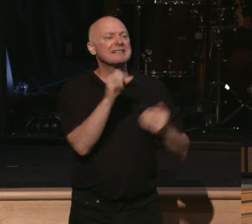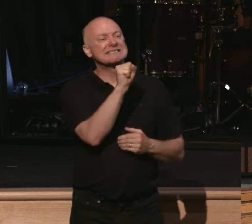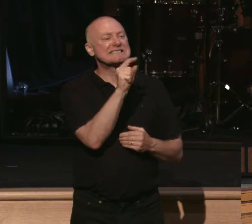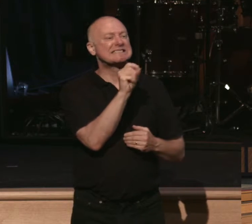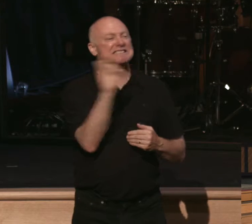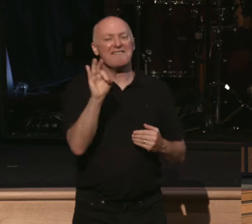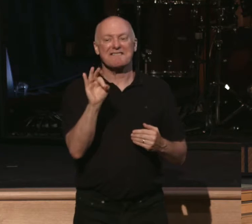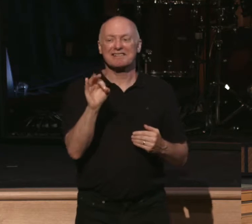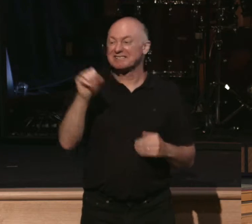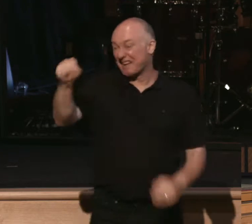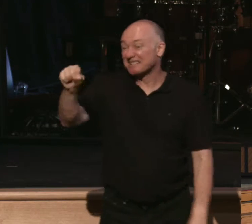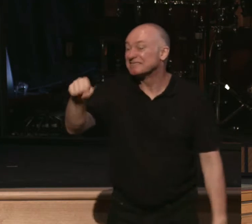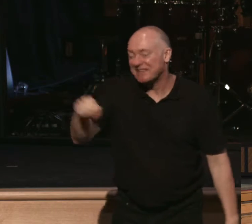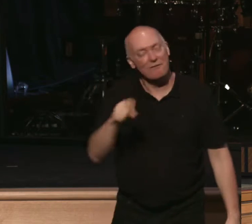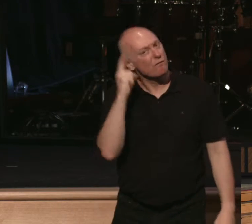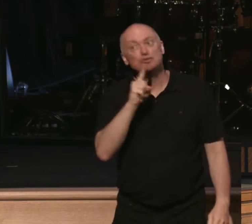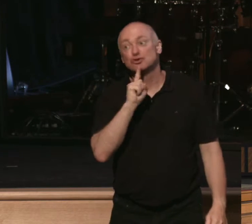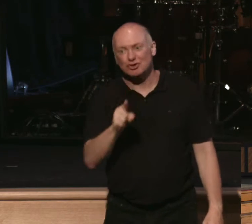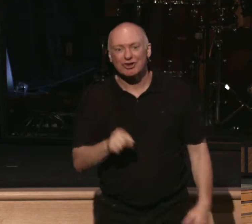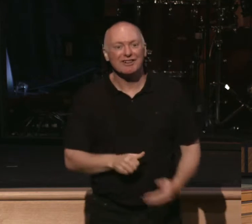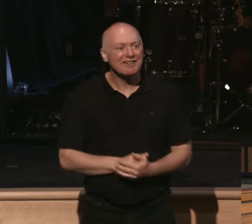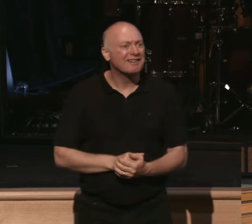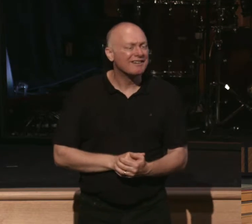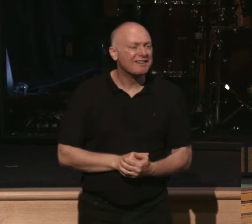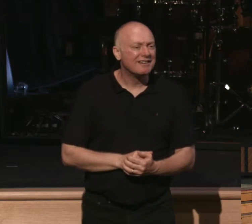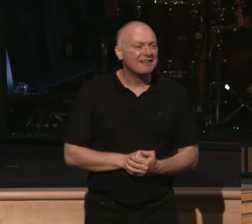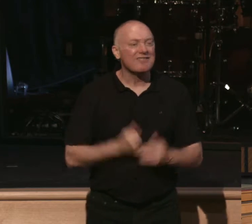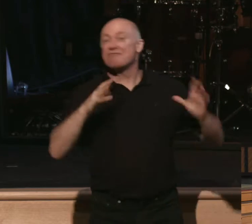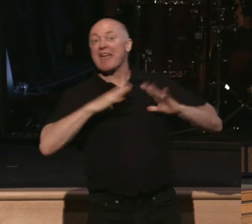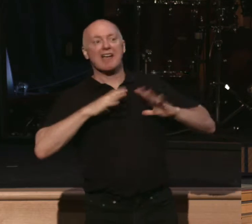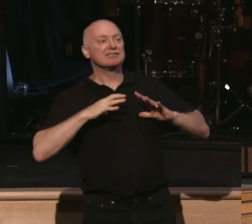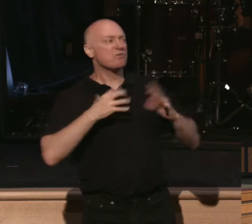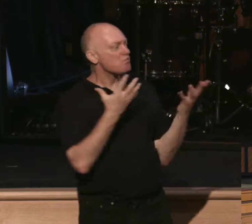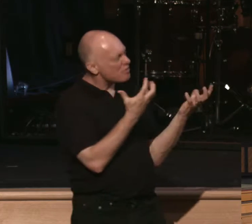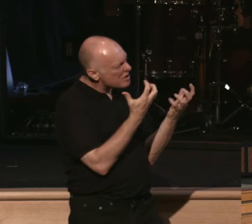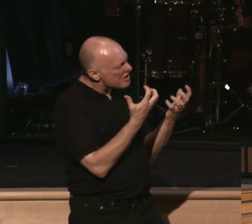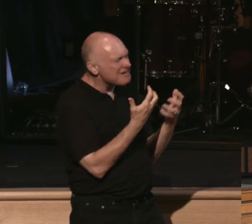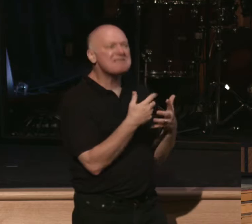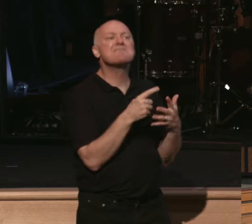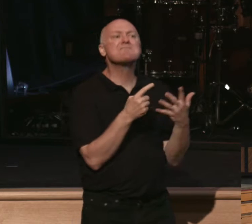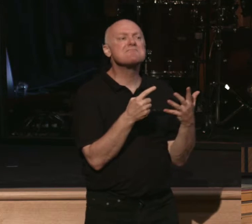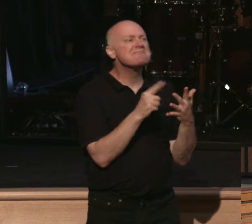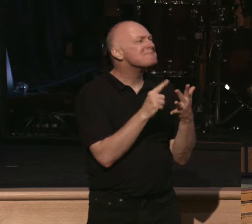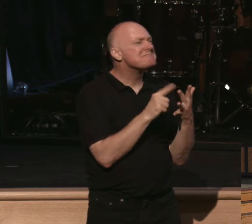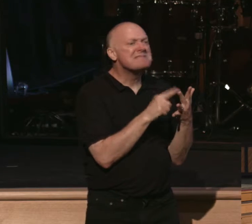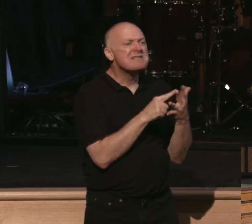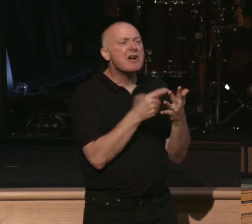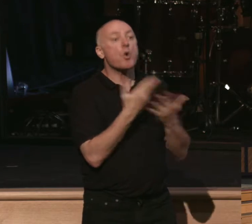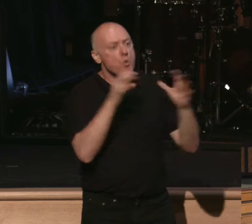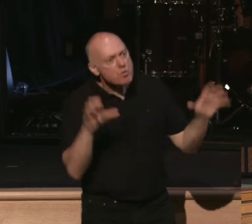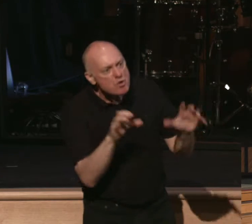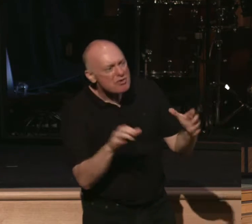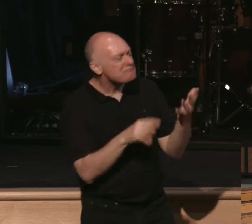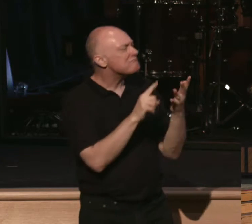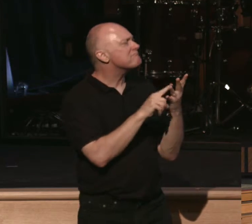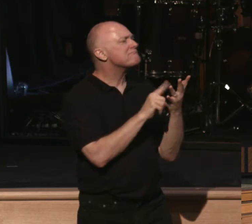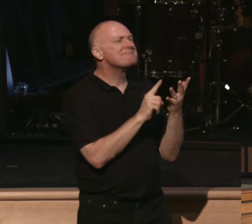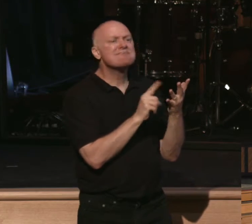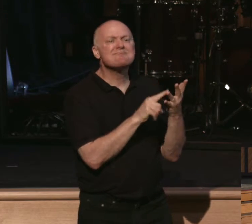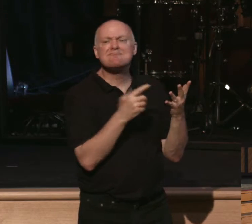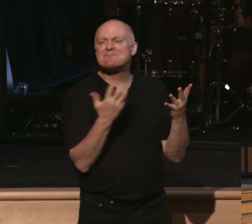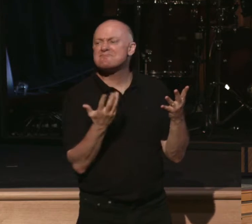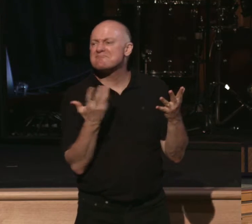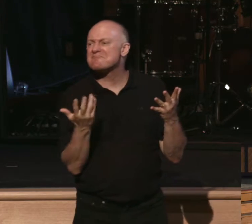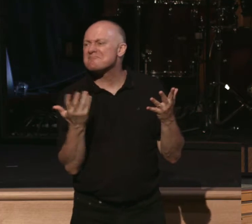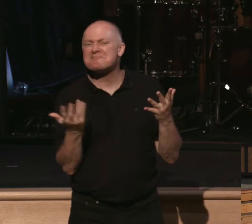Stuff, yeah, stuff, for sure. Vacation. Good works.